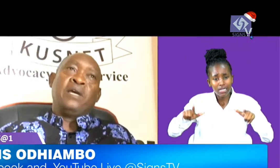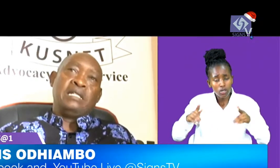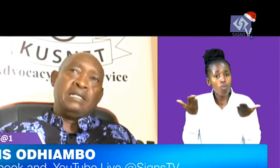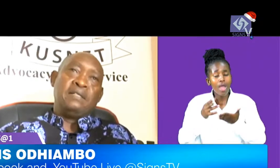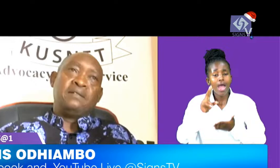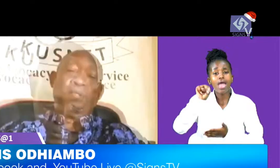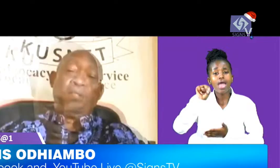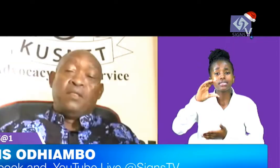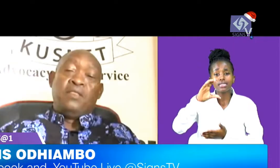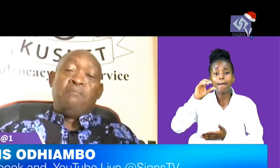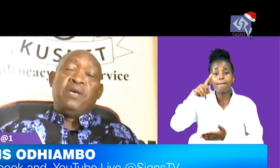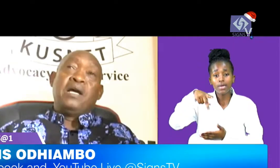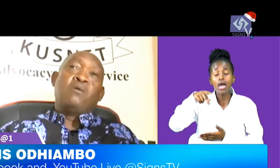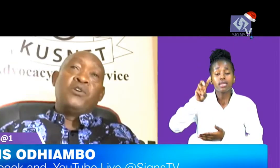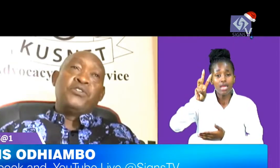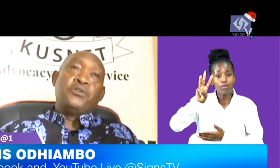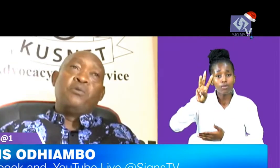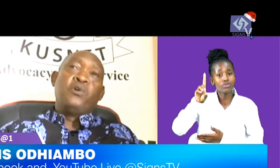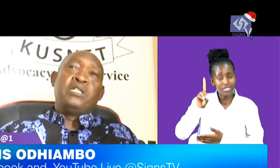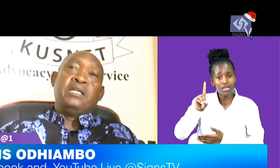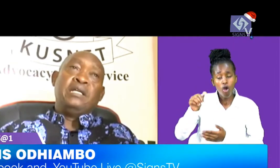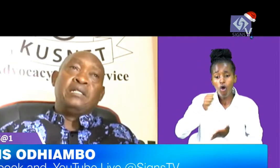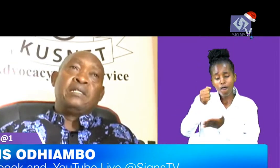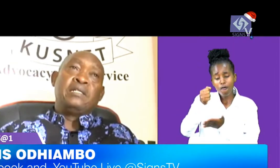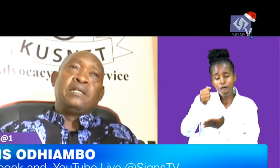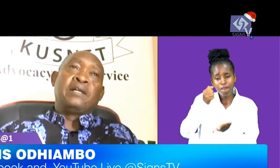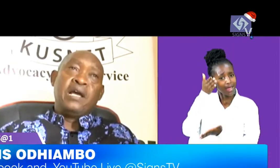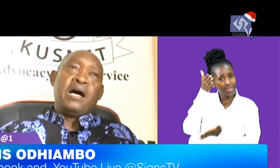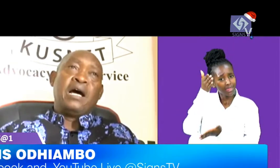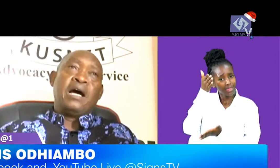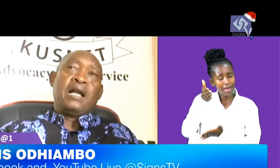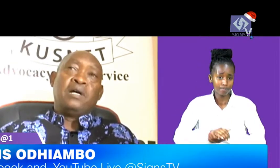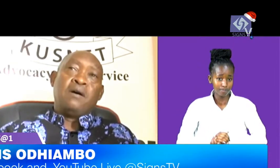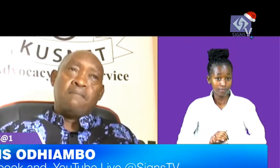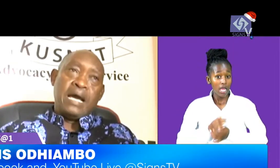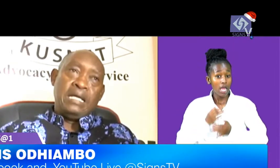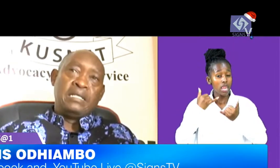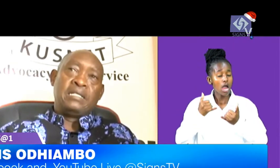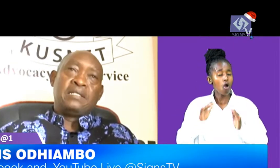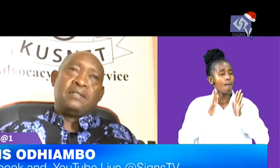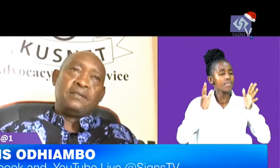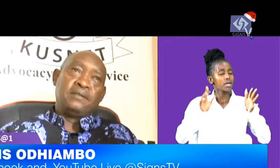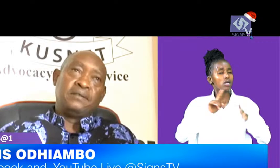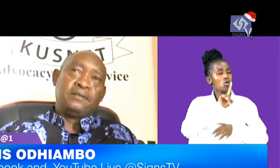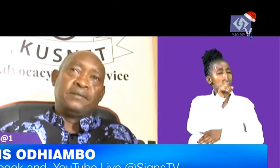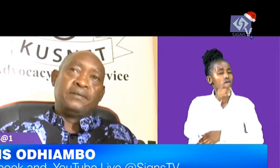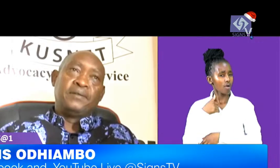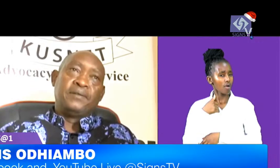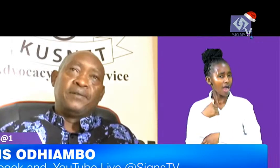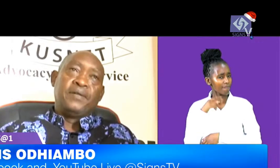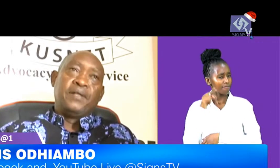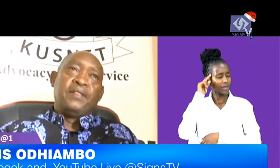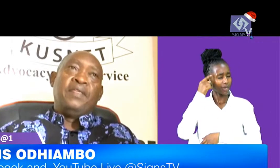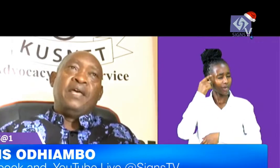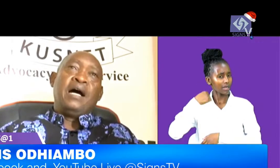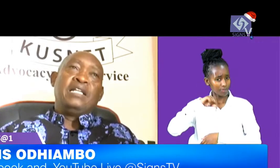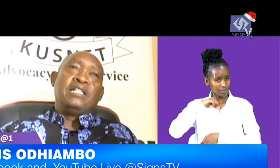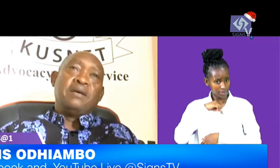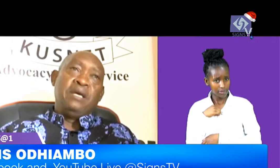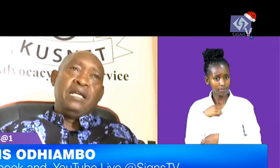located. The bigger question which is ringing around our minds, there are disabilities